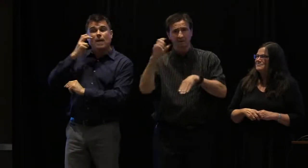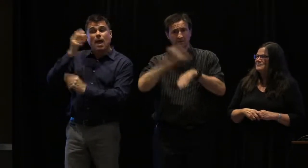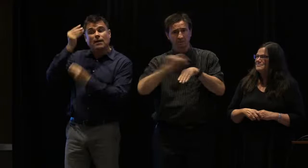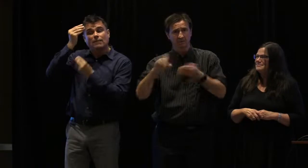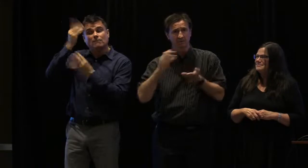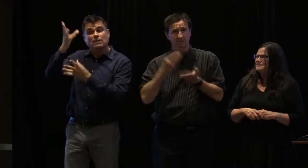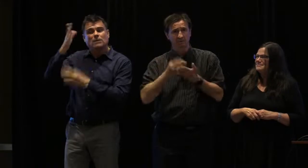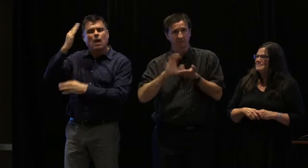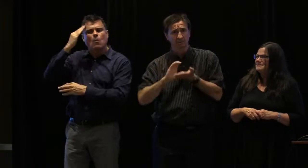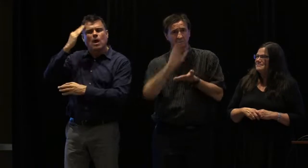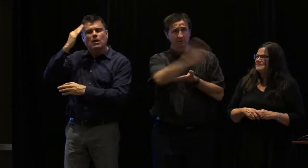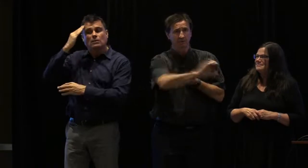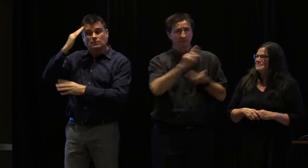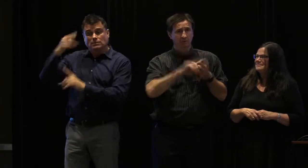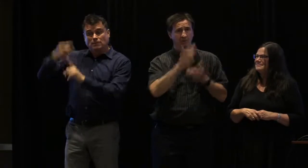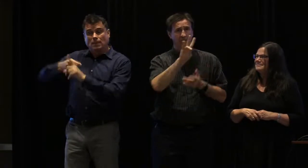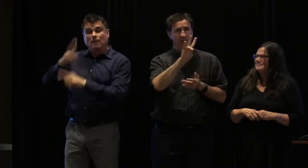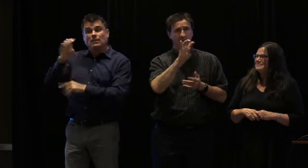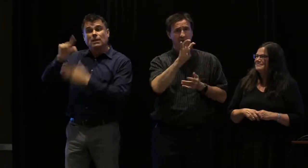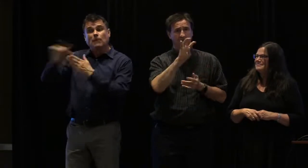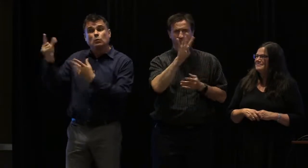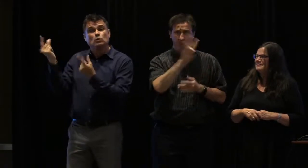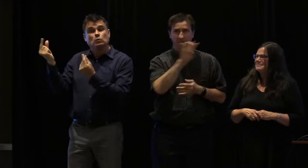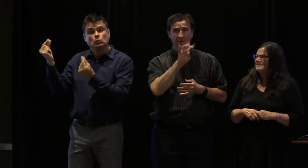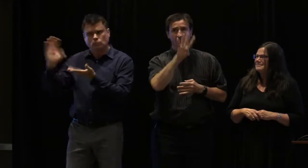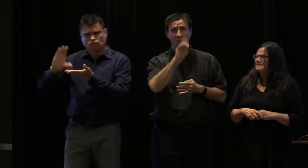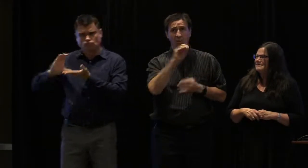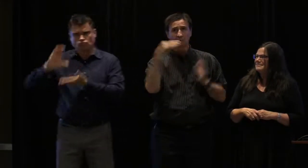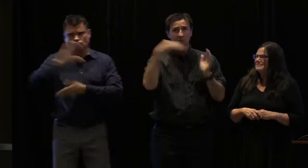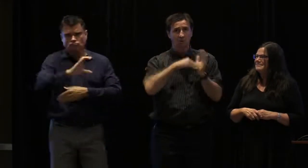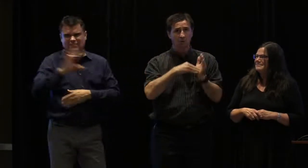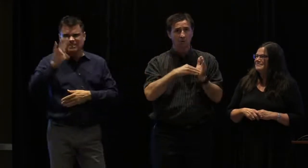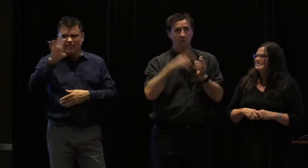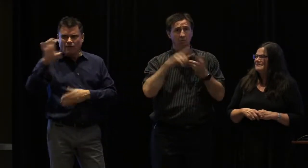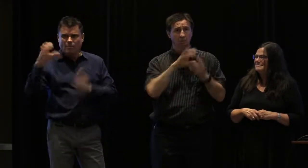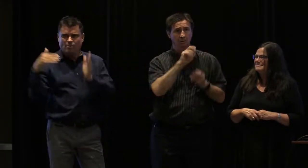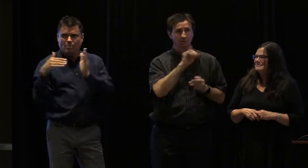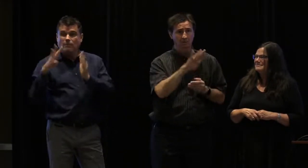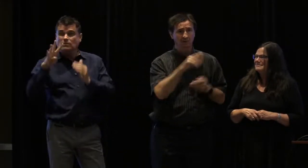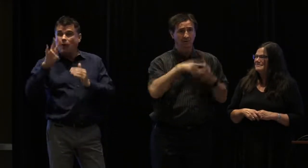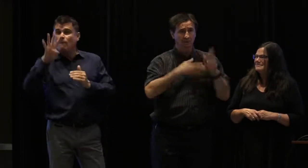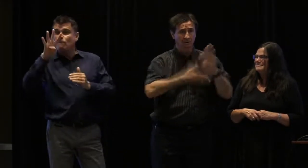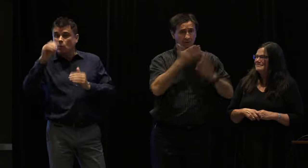Awareness Month, and the government of BC put